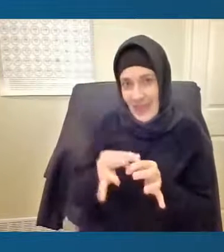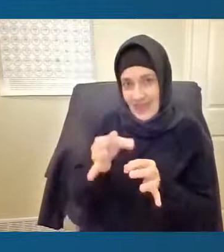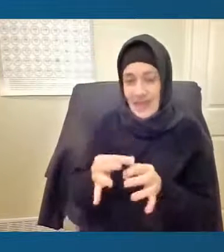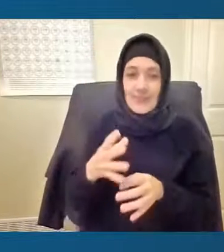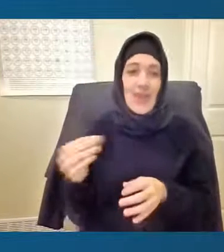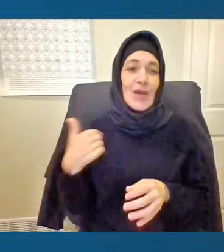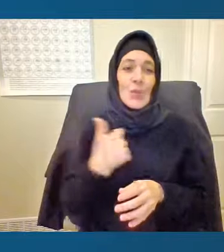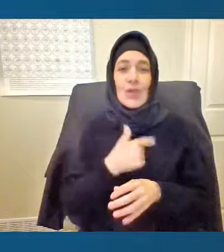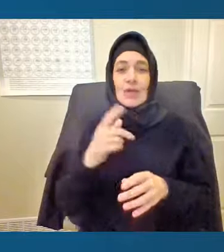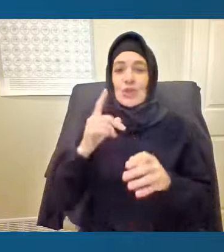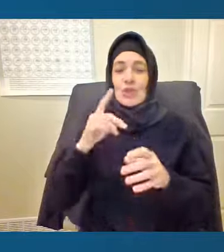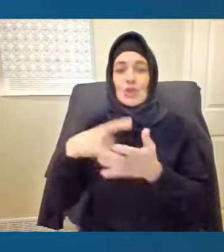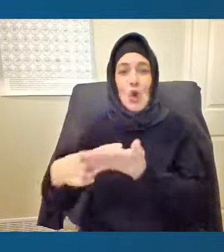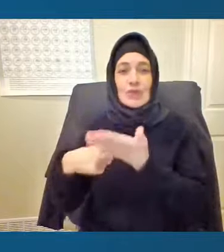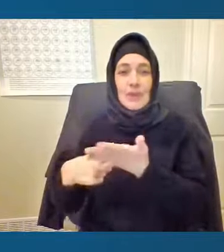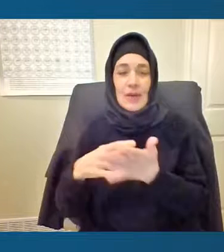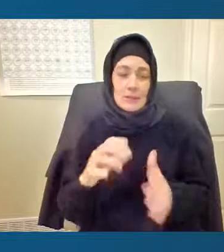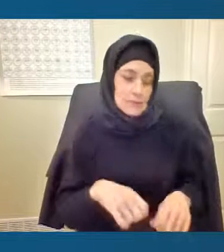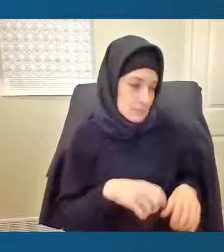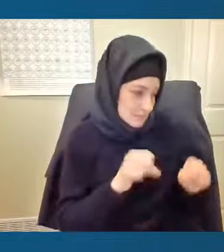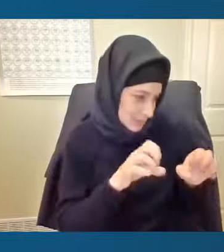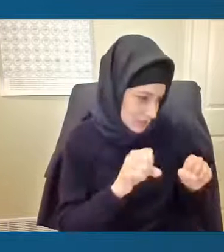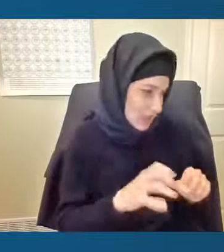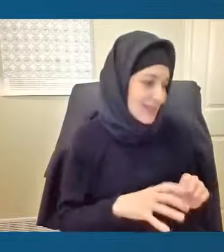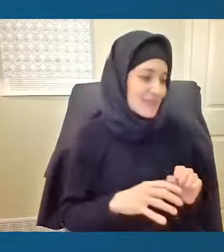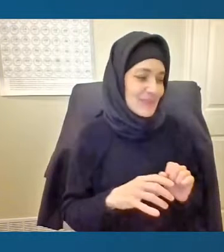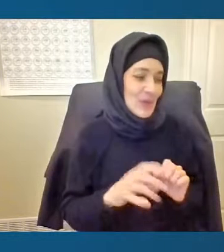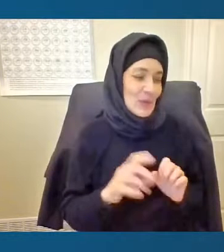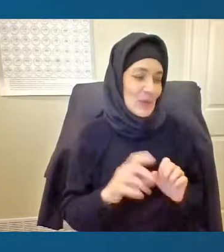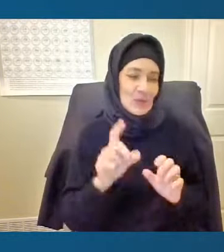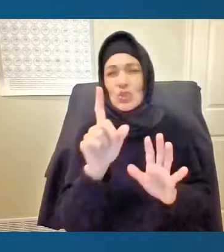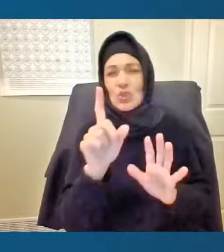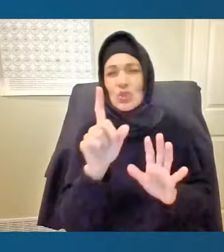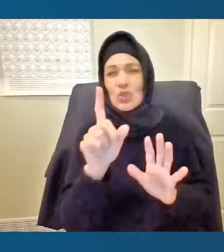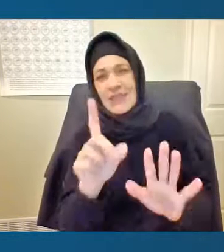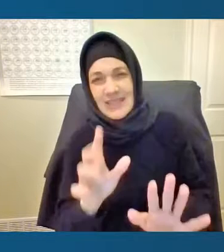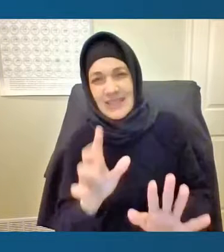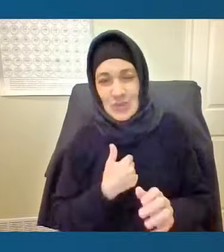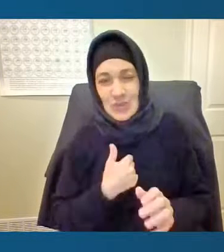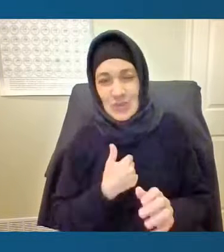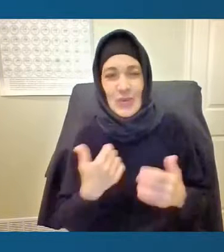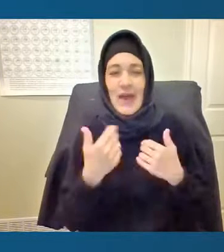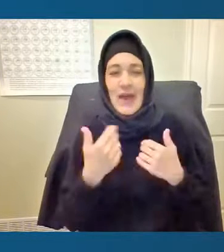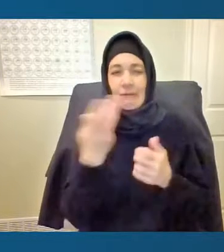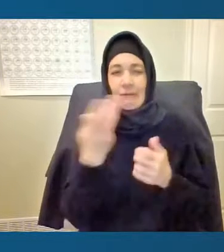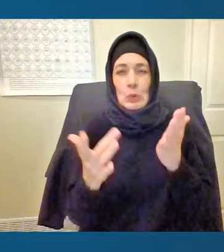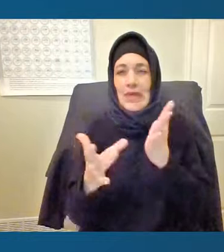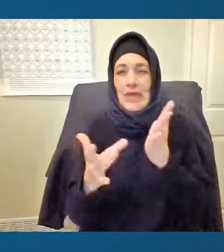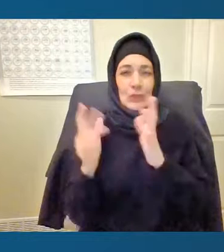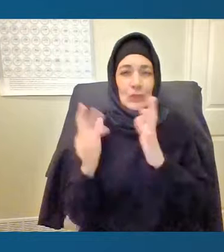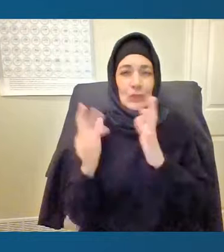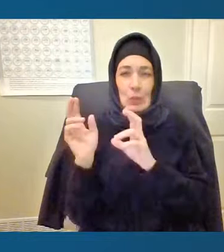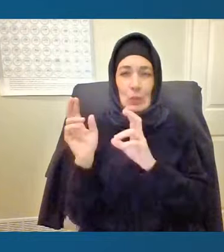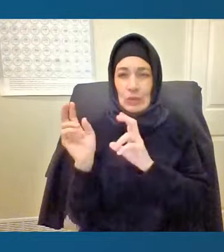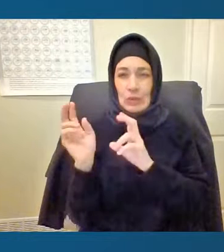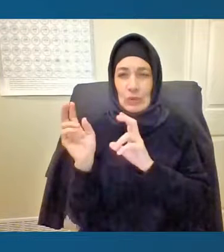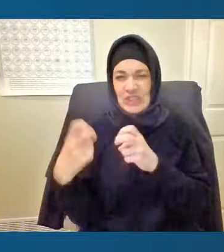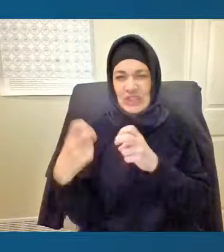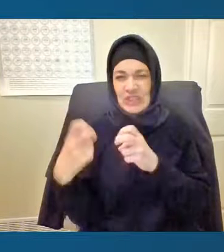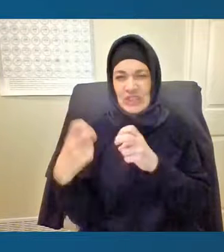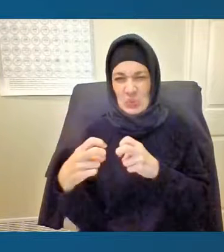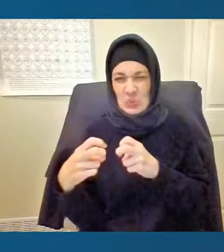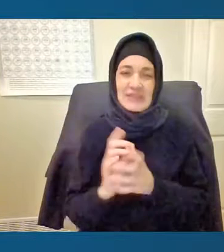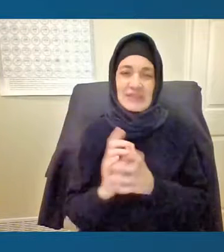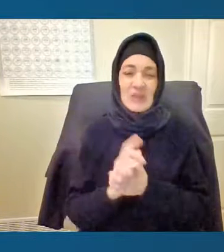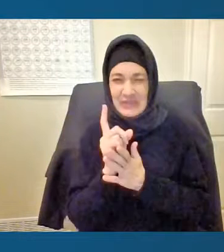mashallah, you could pull it up. So, just one second, guys. We were just having a few technical issues. Yeah,